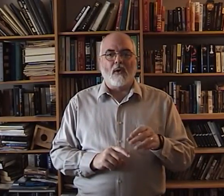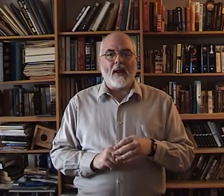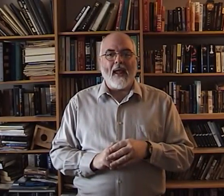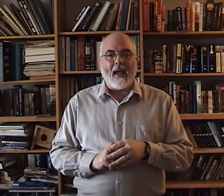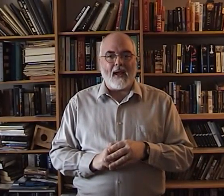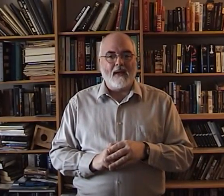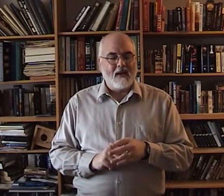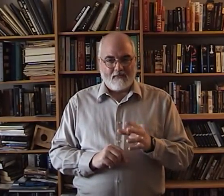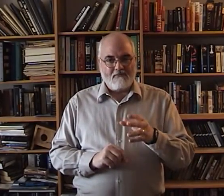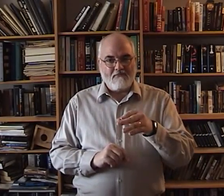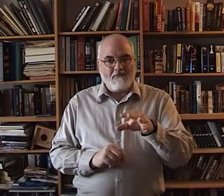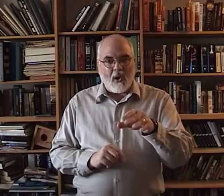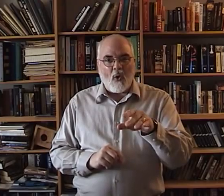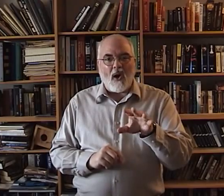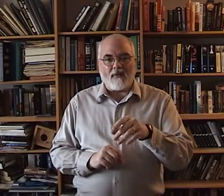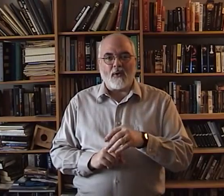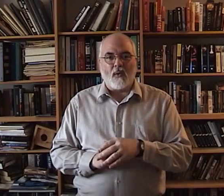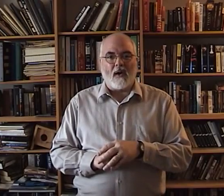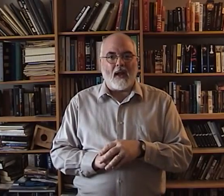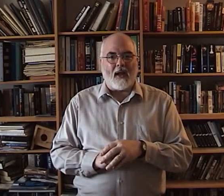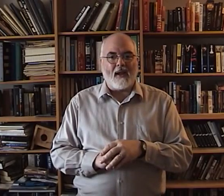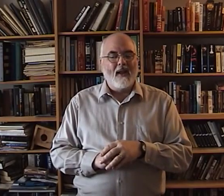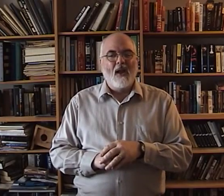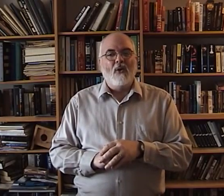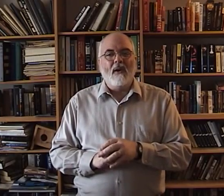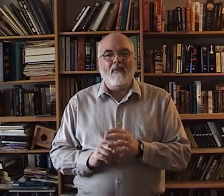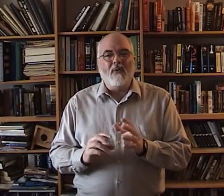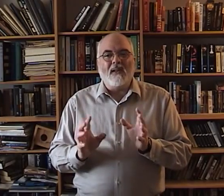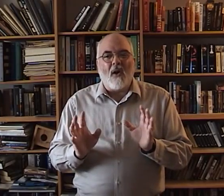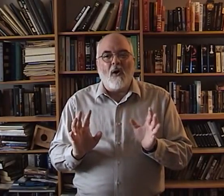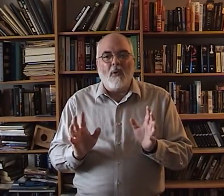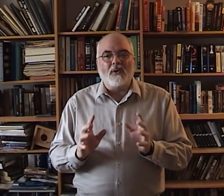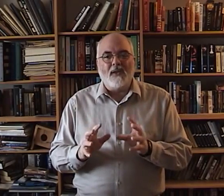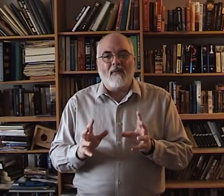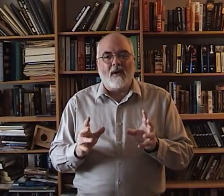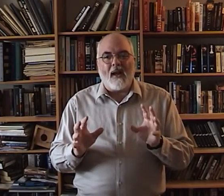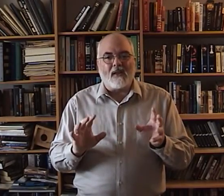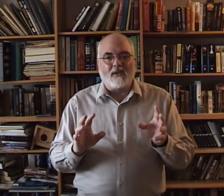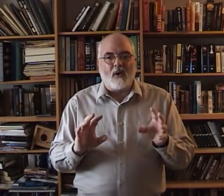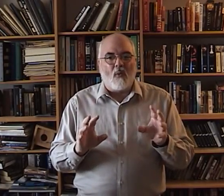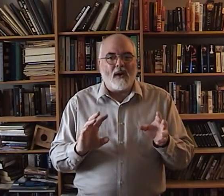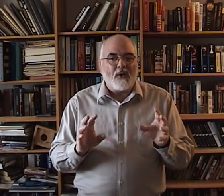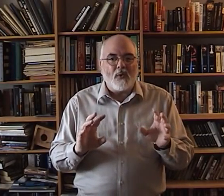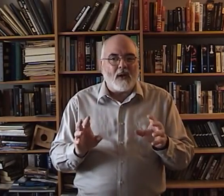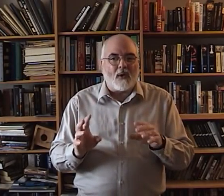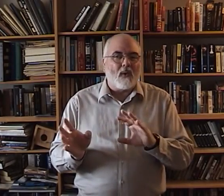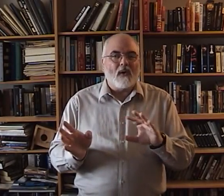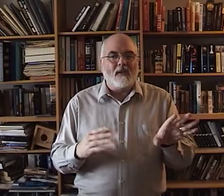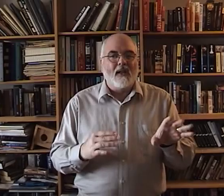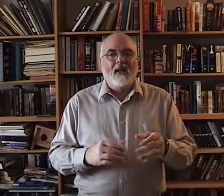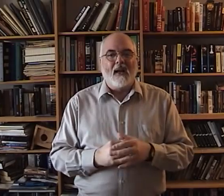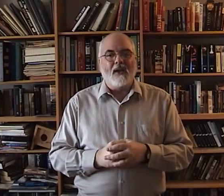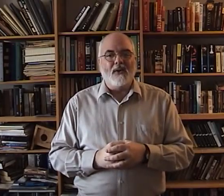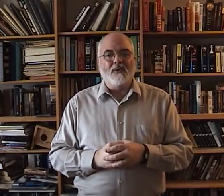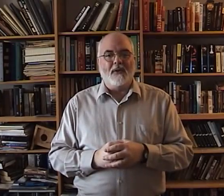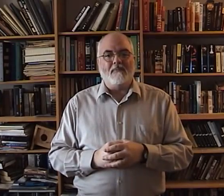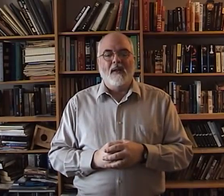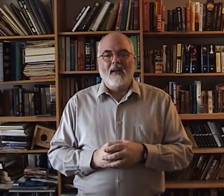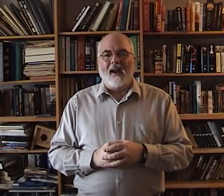a. Blow off the word a. We just almost never take those little one and two letter words and use them. I